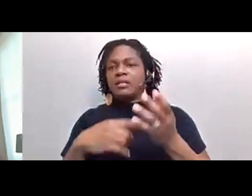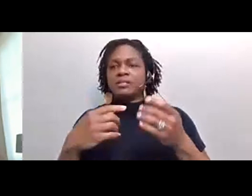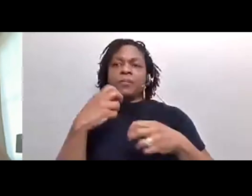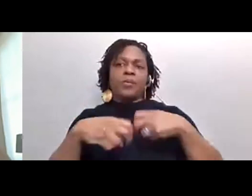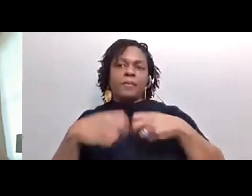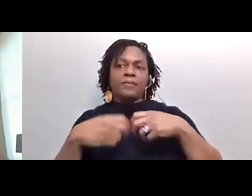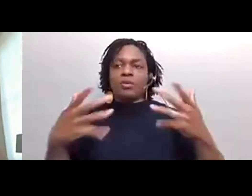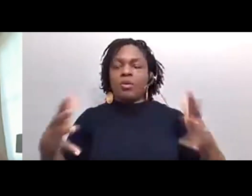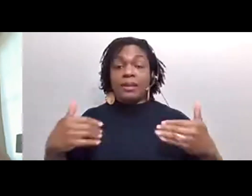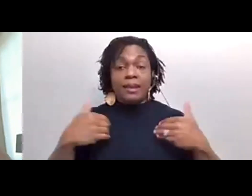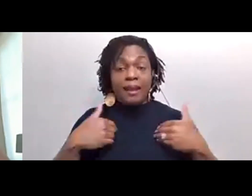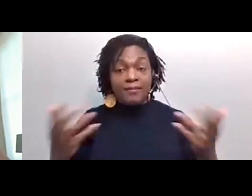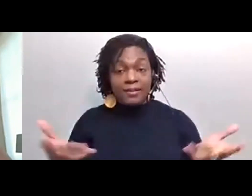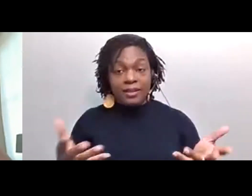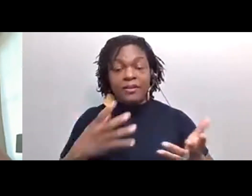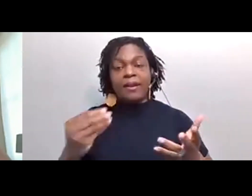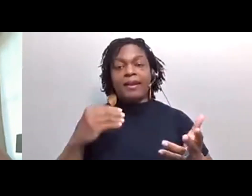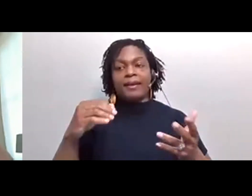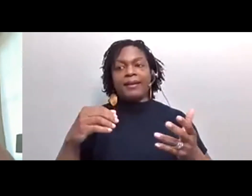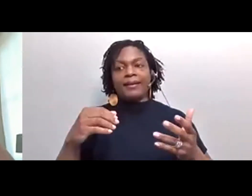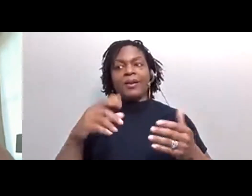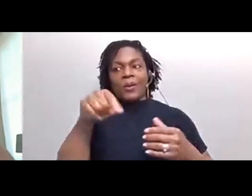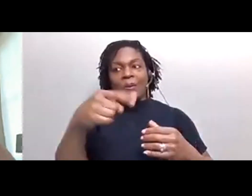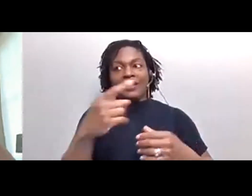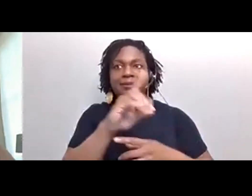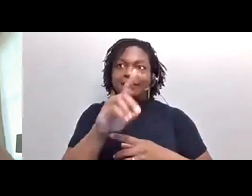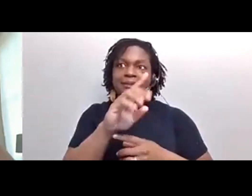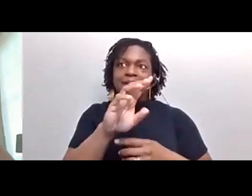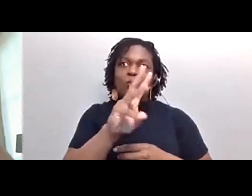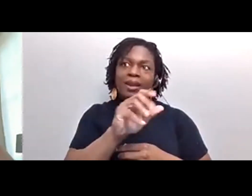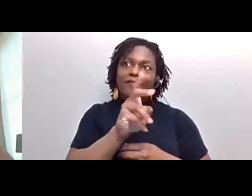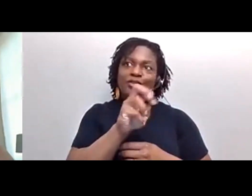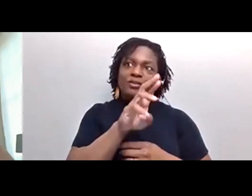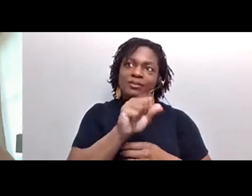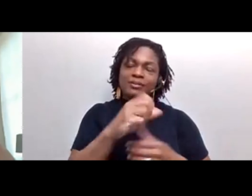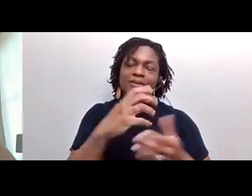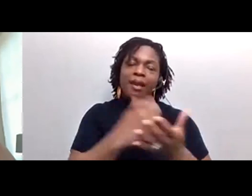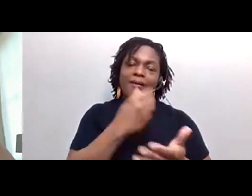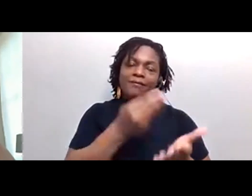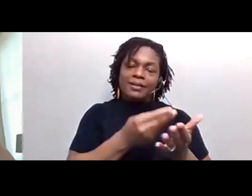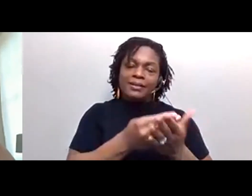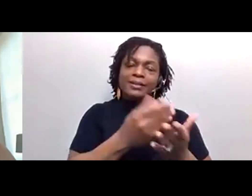that only the DD waivers received funding, a special appropriation this year.